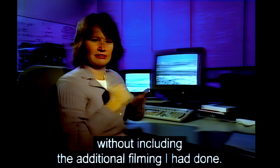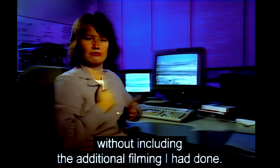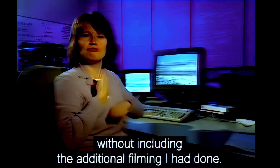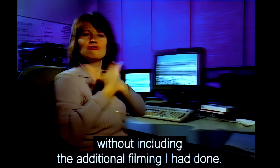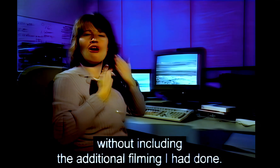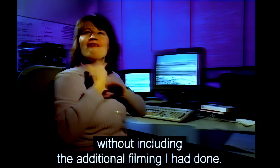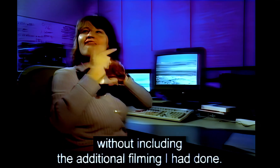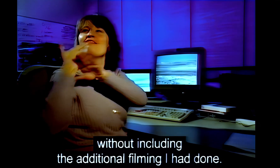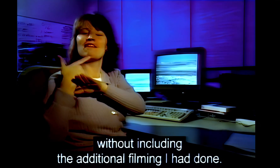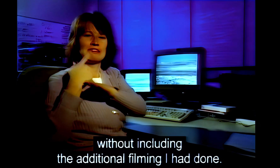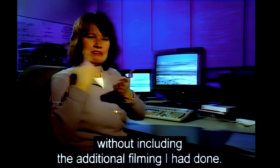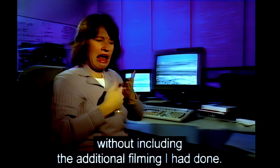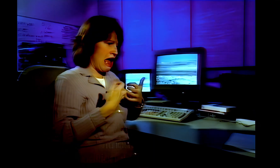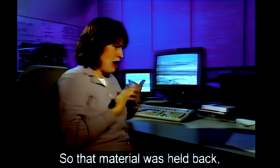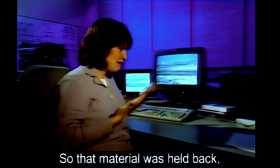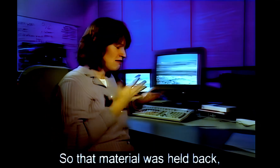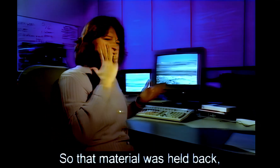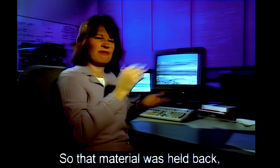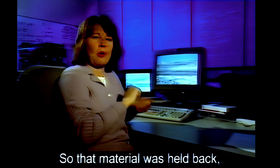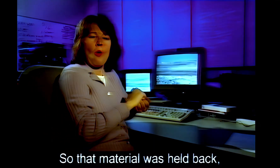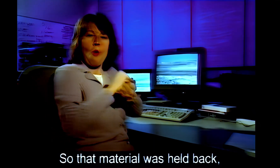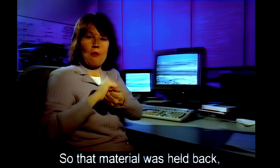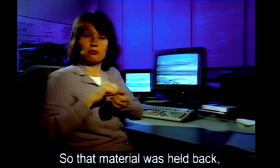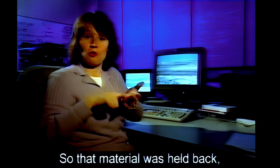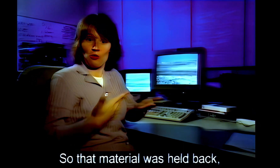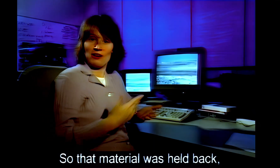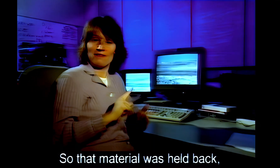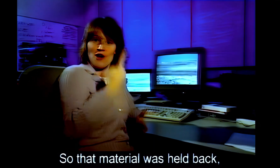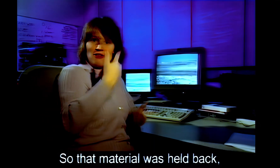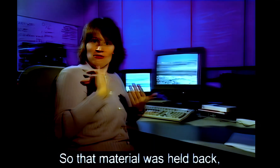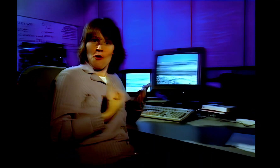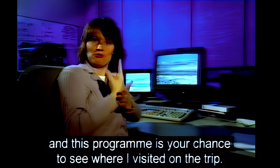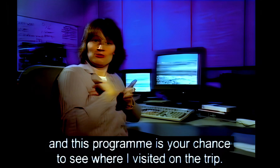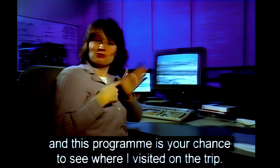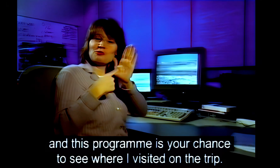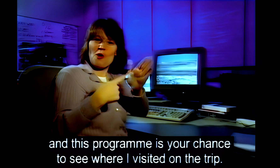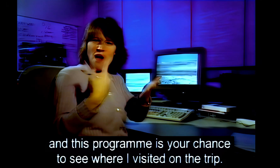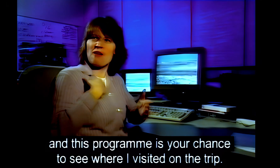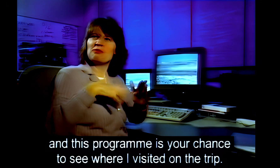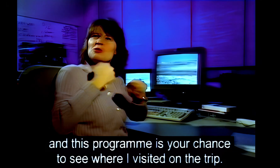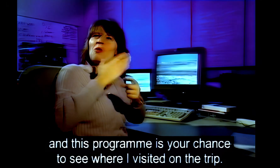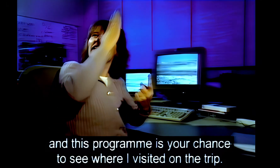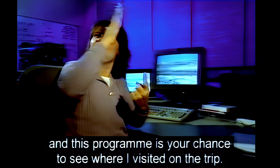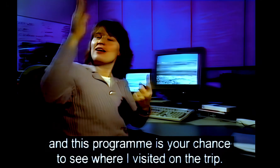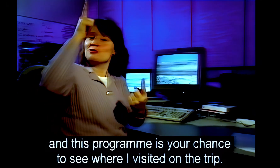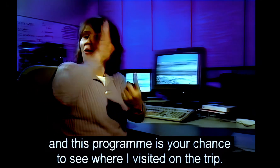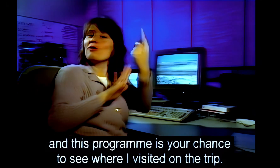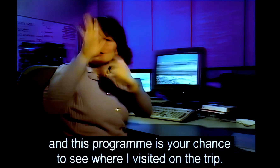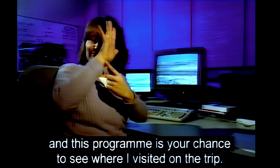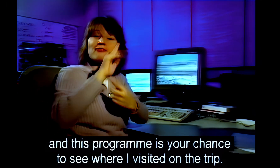So, that material was held back on the shelf, and this programme is your chance to see where I visited on the trip.